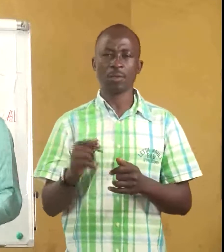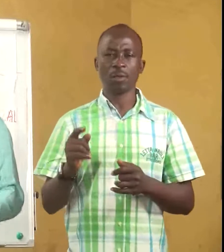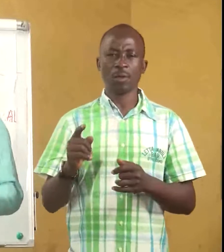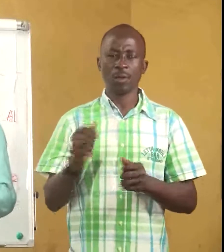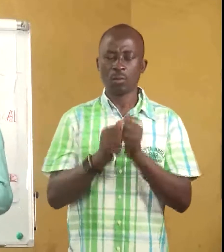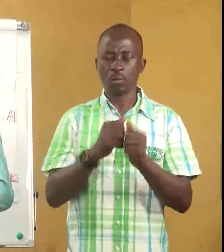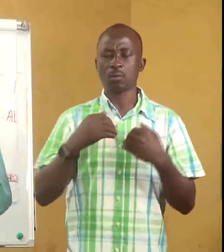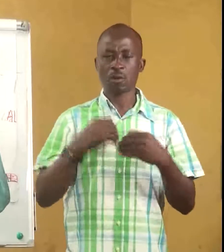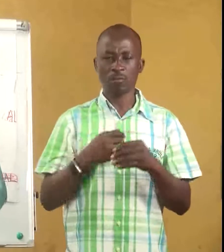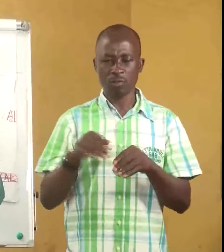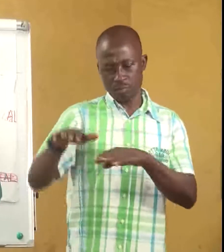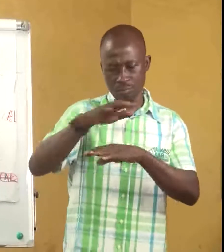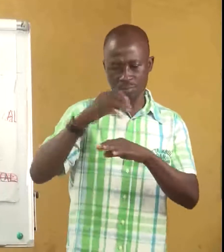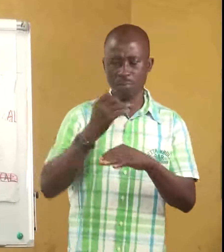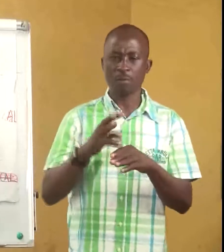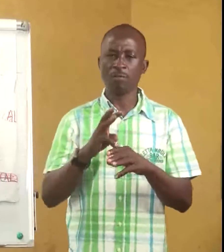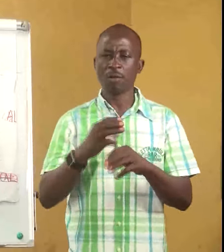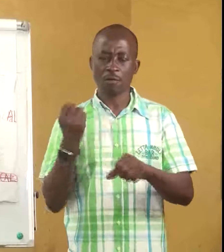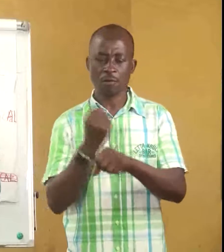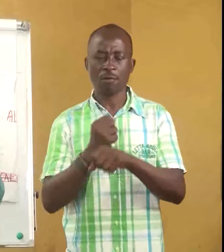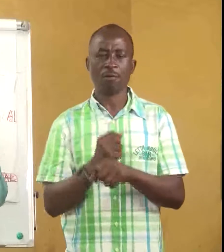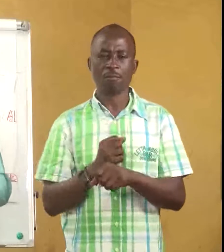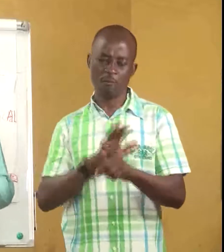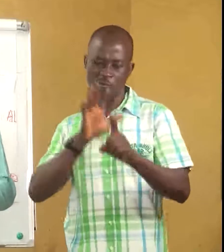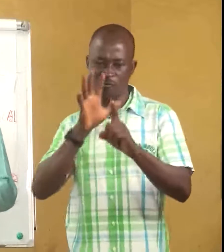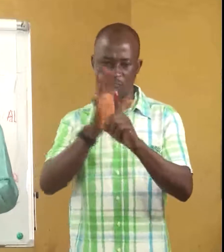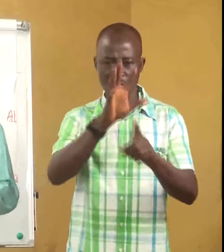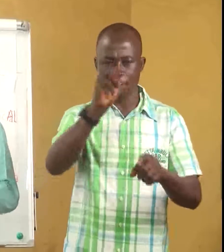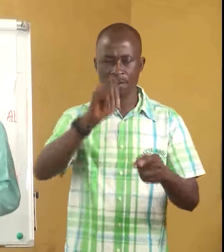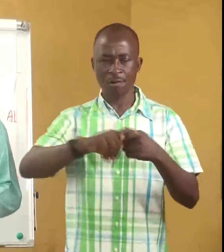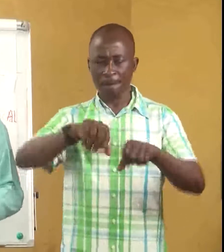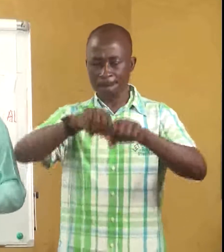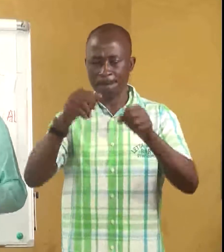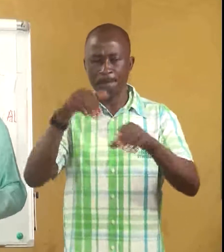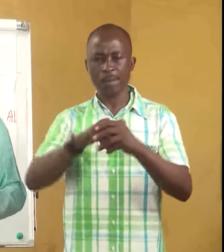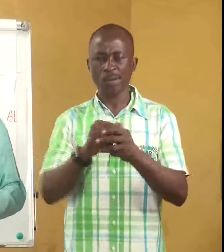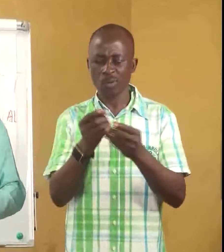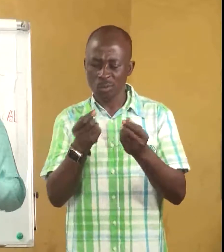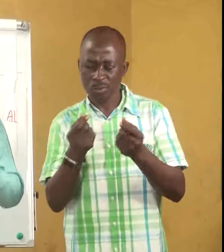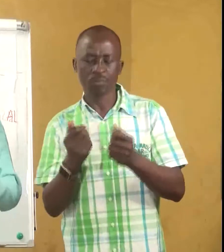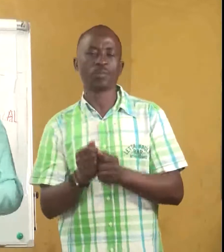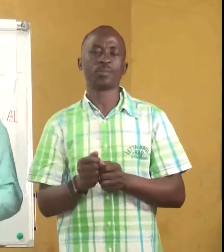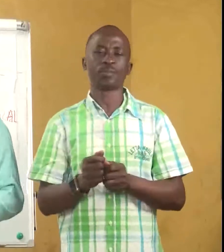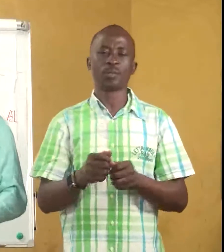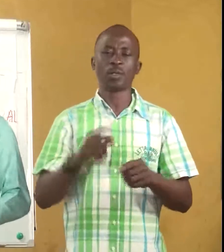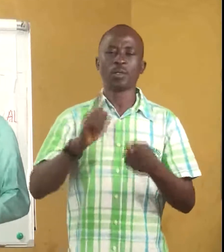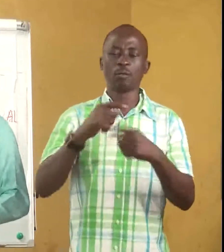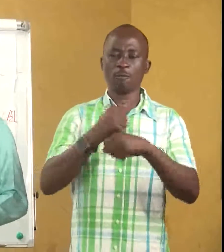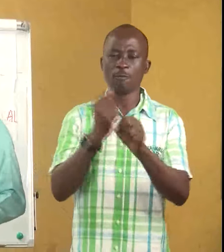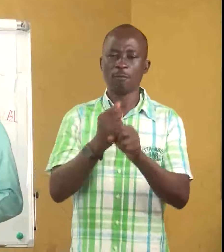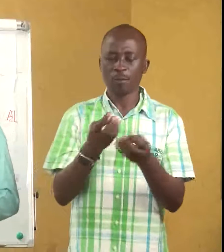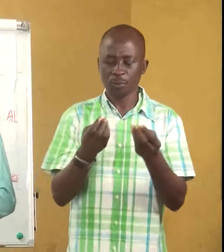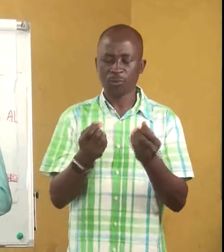surfaces along the riverbed, thereby forcing them to break into pieces in order to form